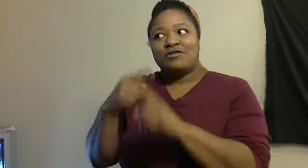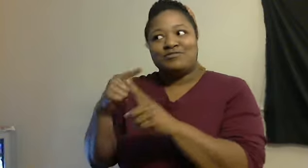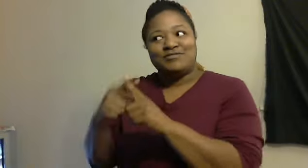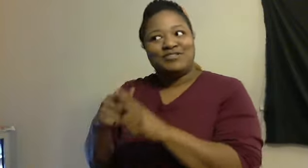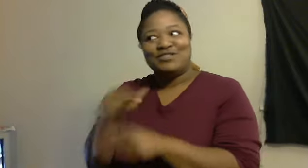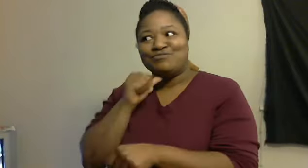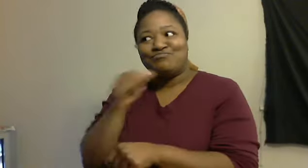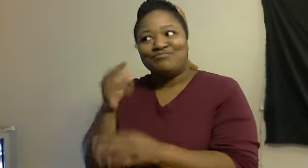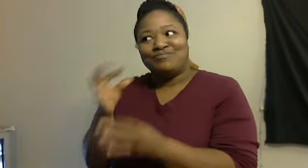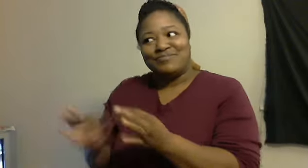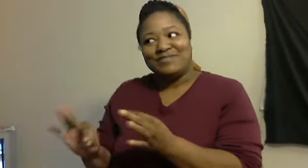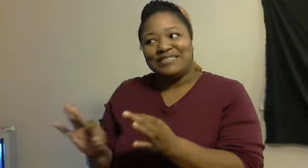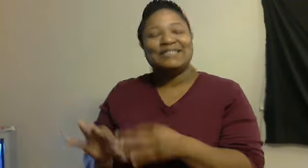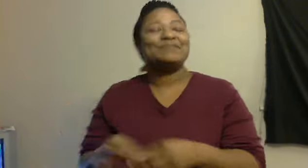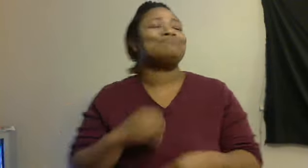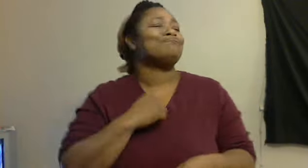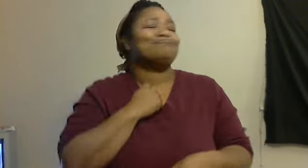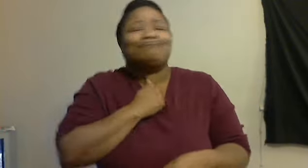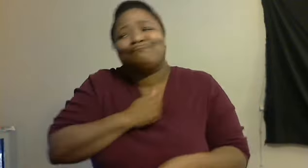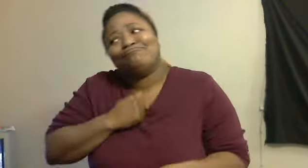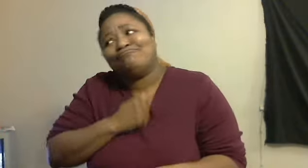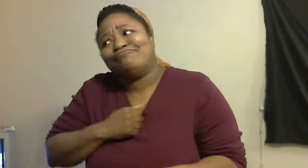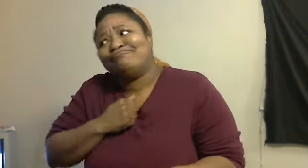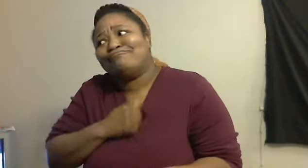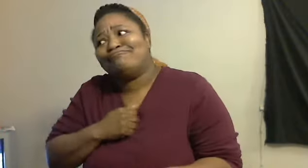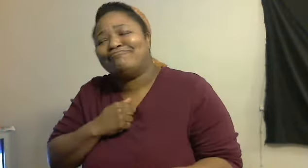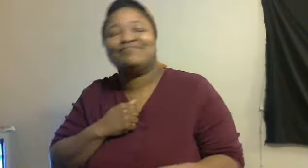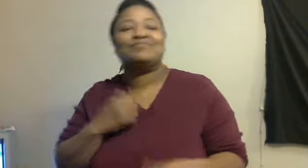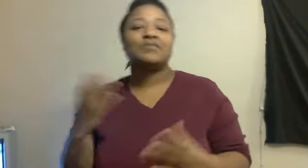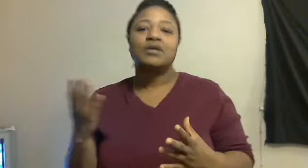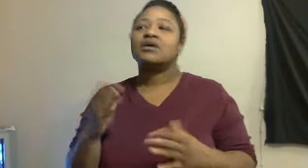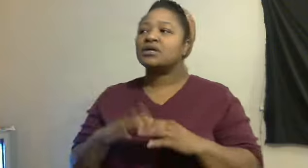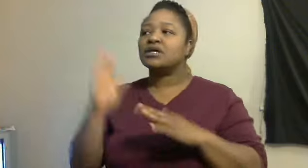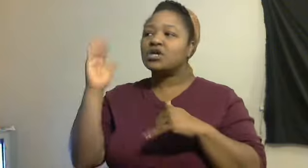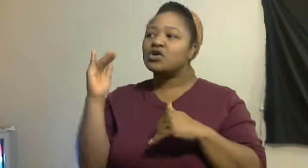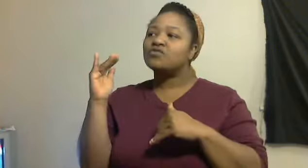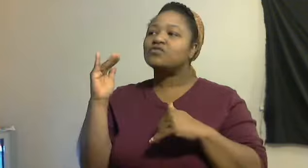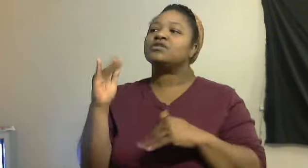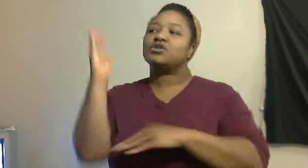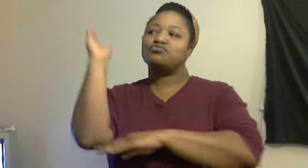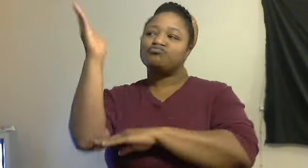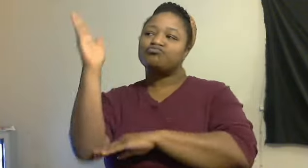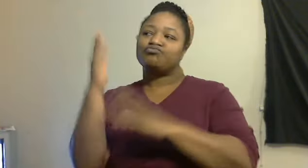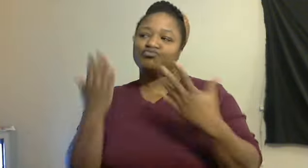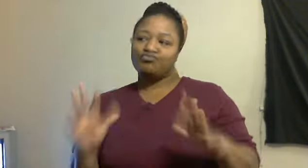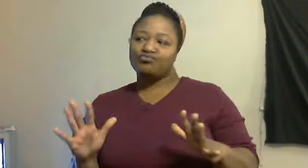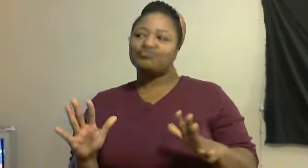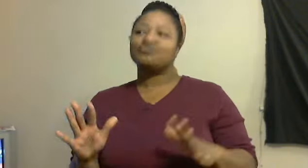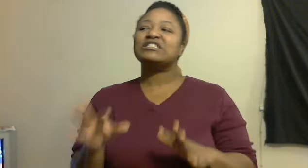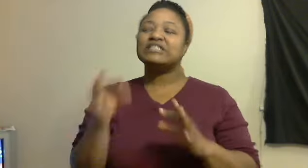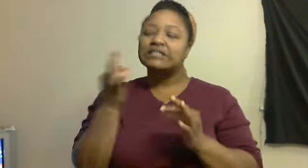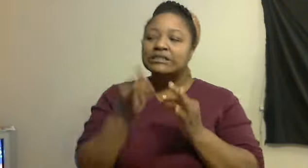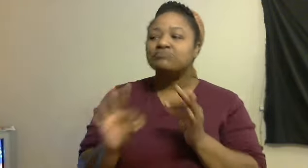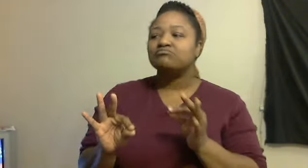apologize. Hopefully by the end of this presentation or in a couple of weeks it will seem basic. So let's get started with, I guess we could